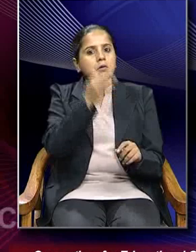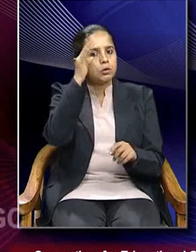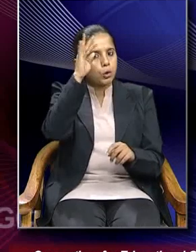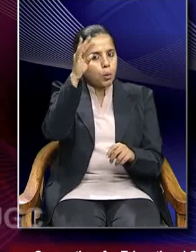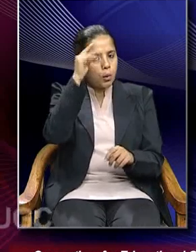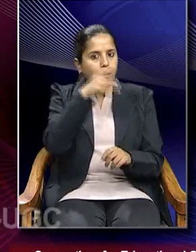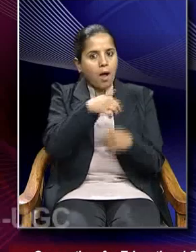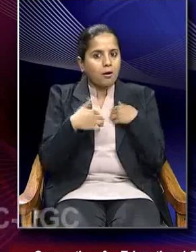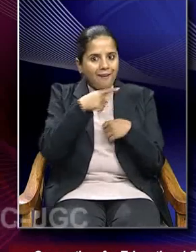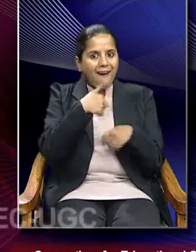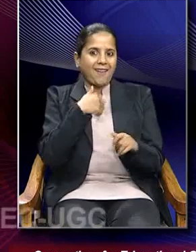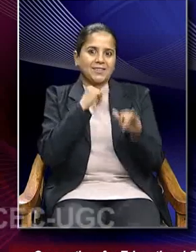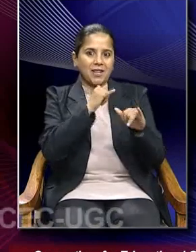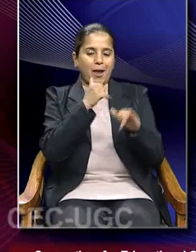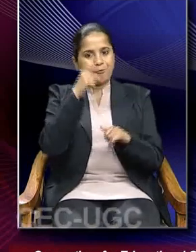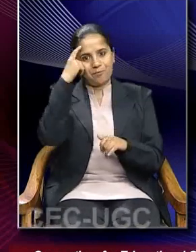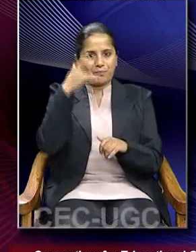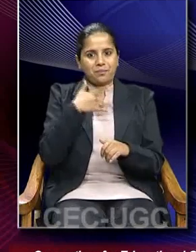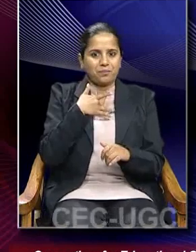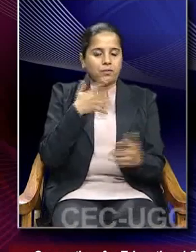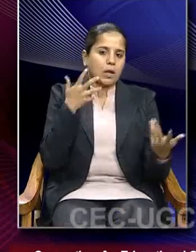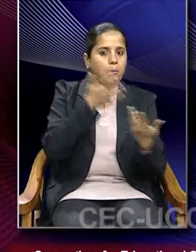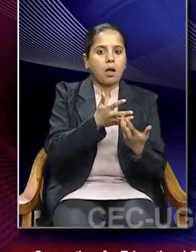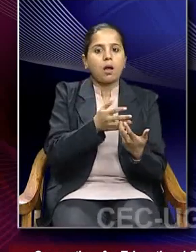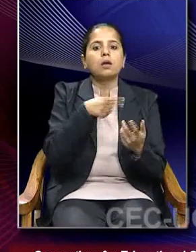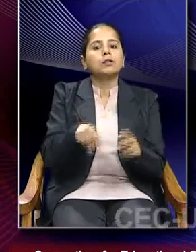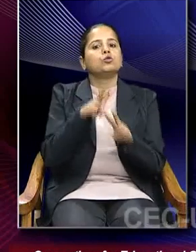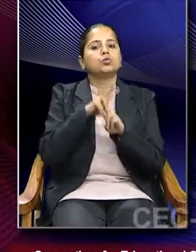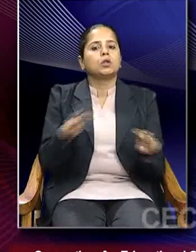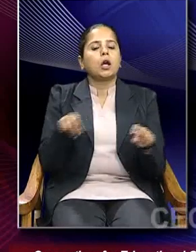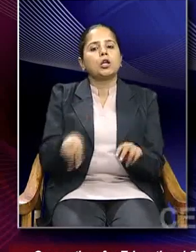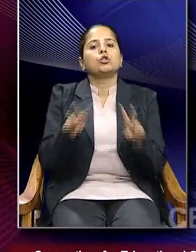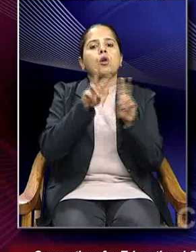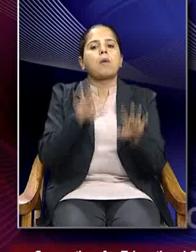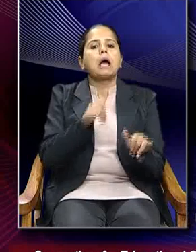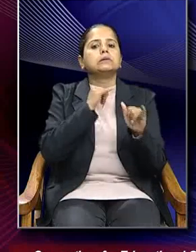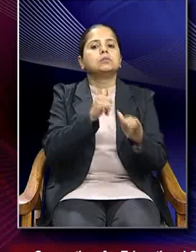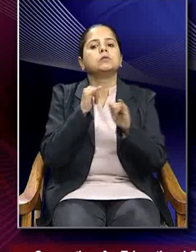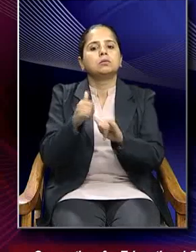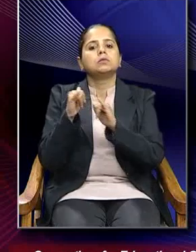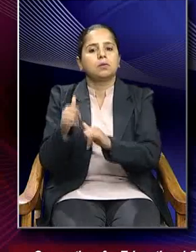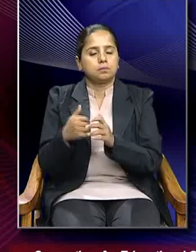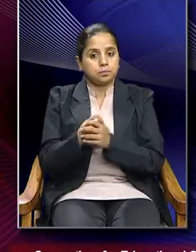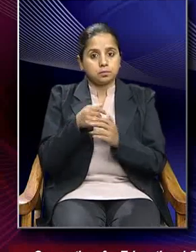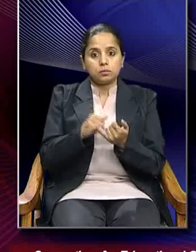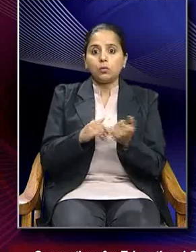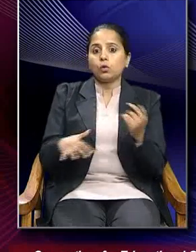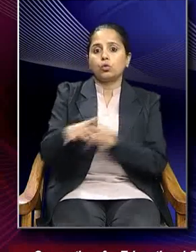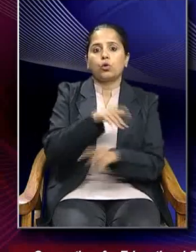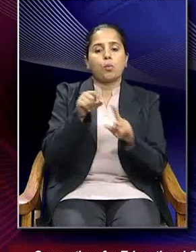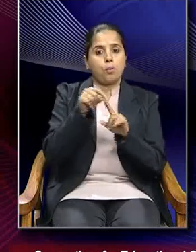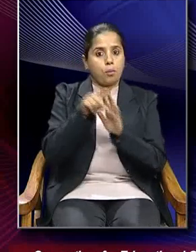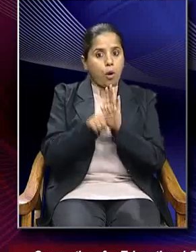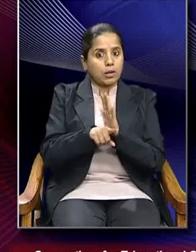theoretical interest, and therefore the research topic would be similar. A social policy